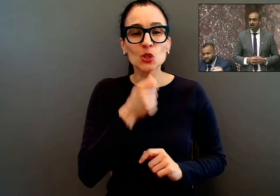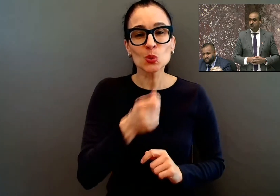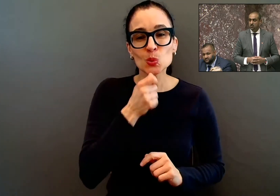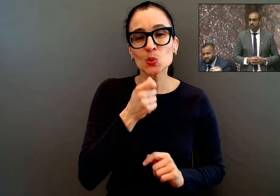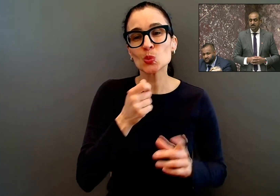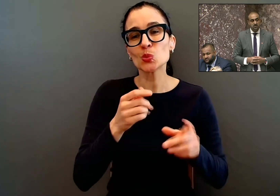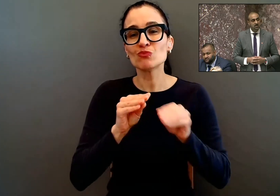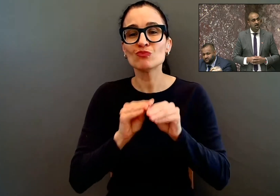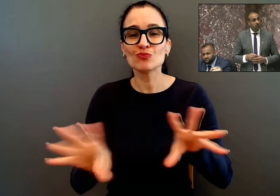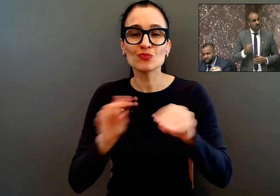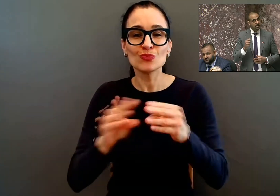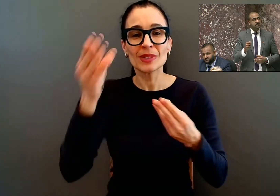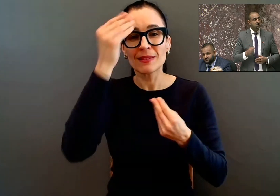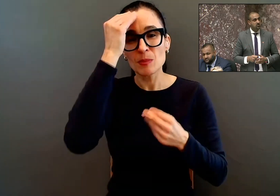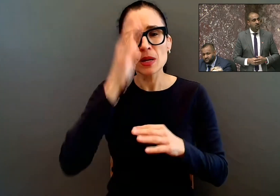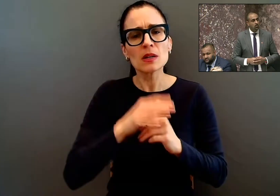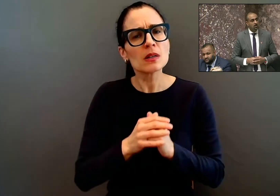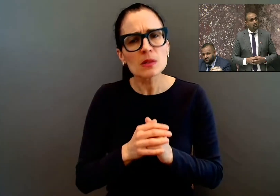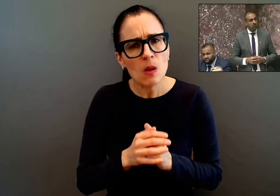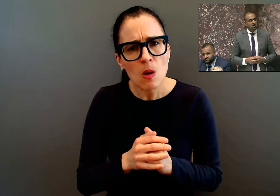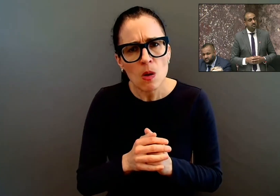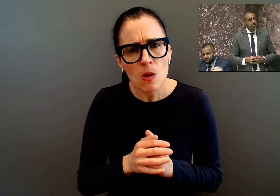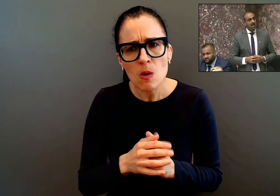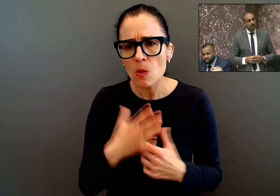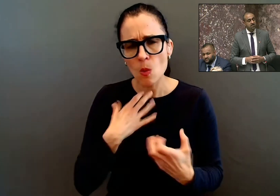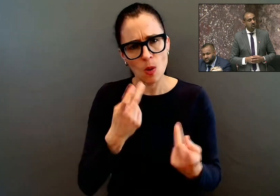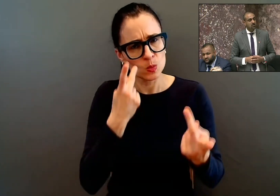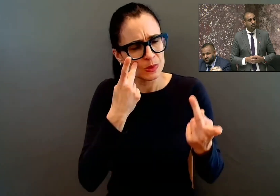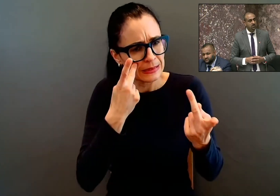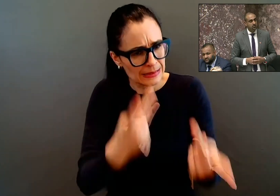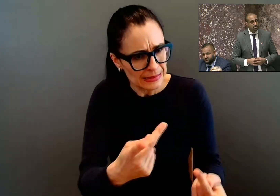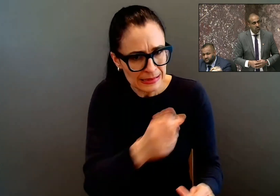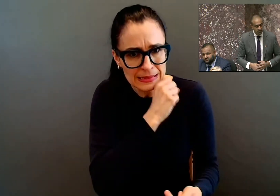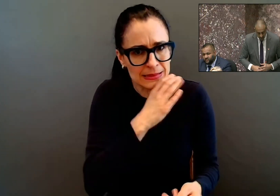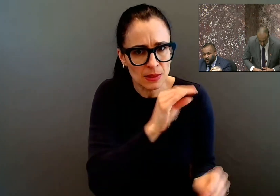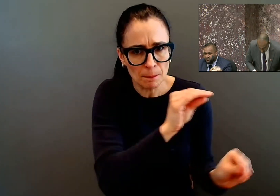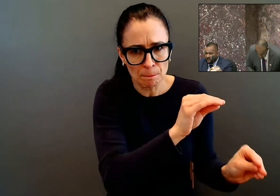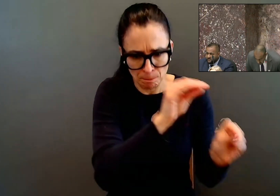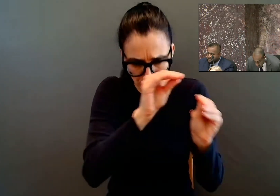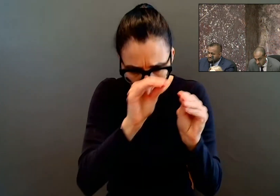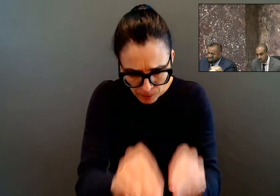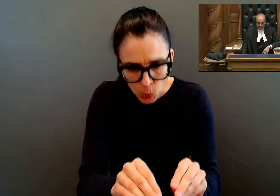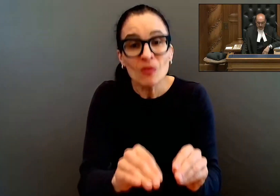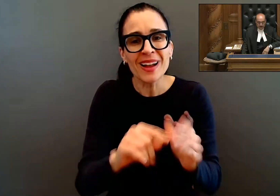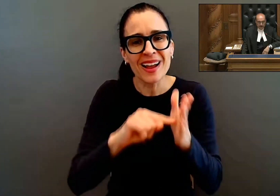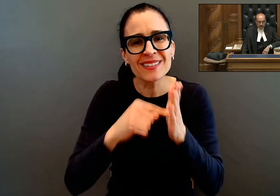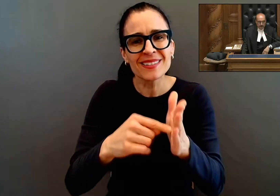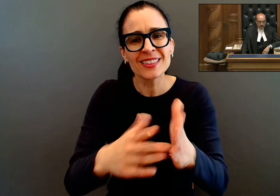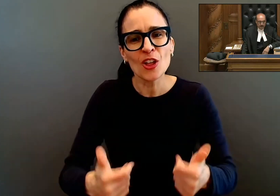in their lives, Honourable Speaker. We're going to continue to do that work across every single community in British Columbia.